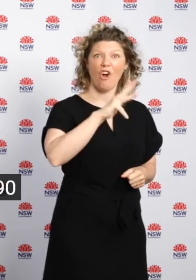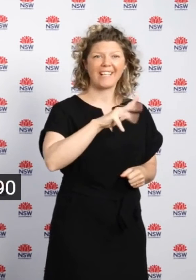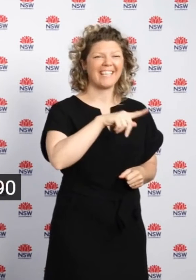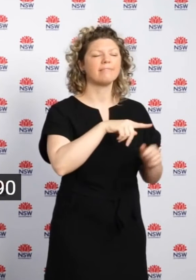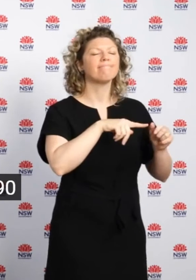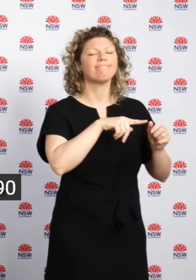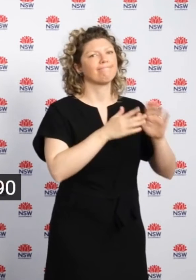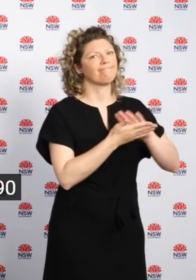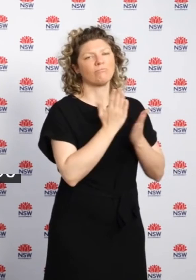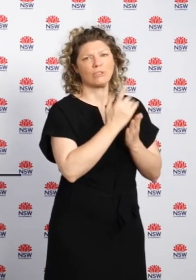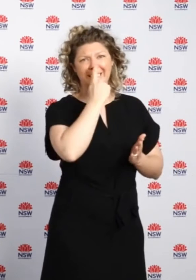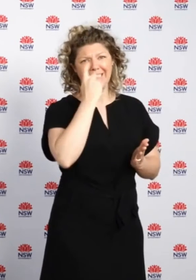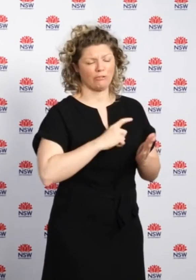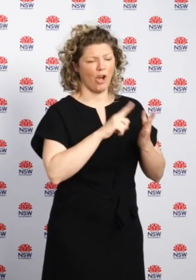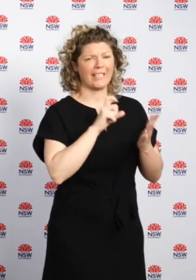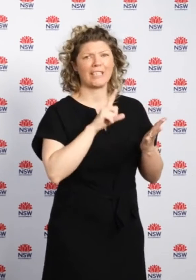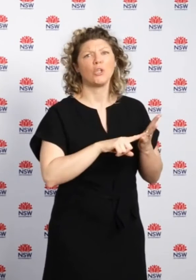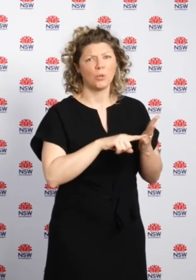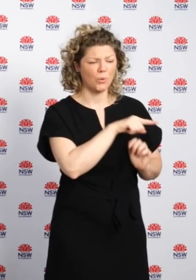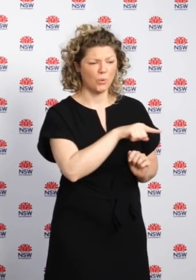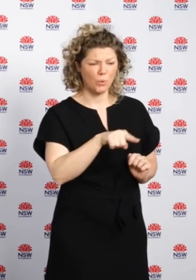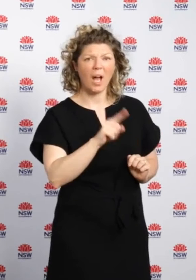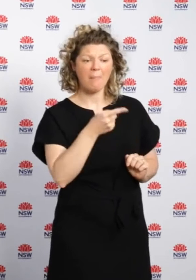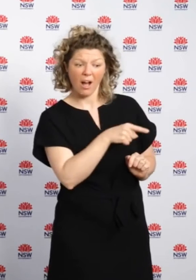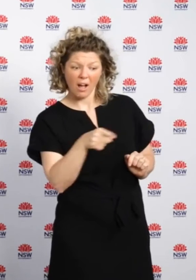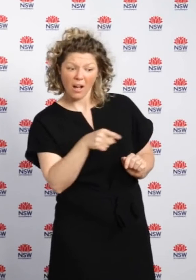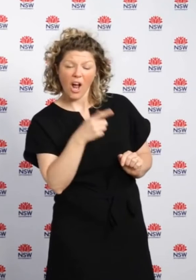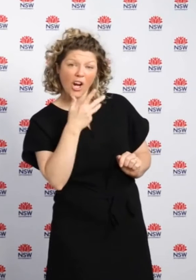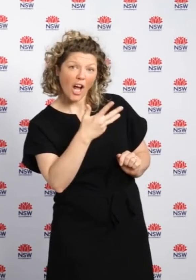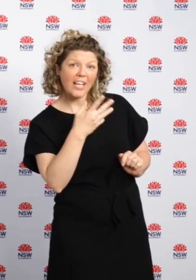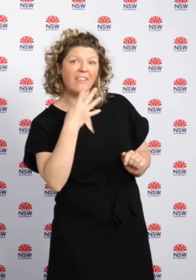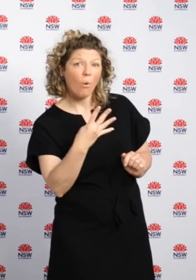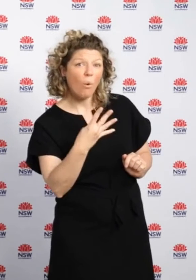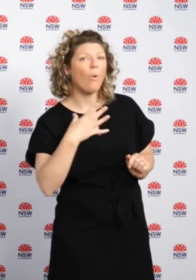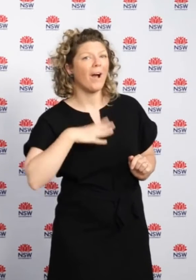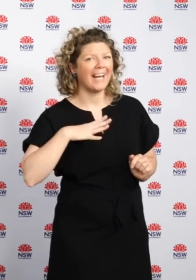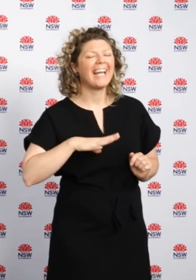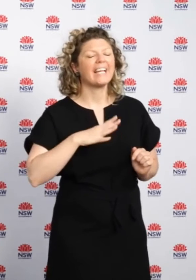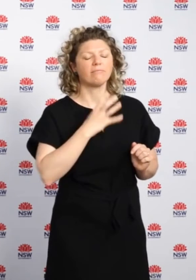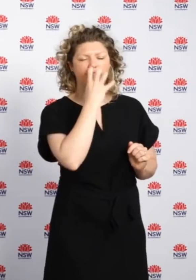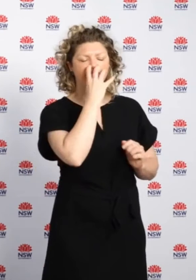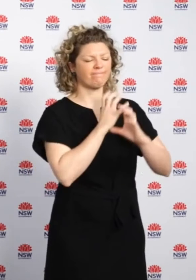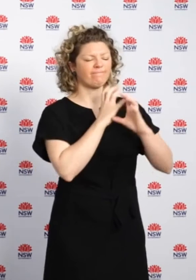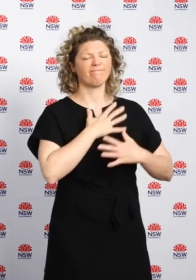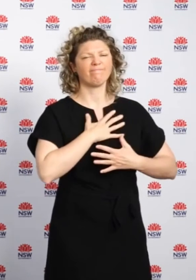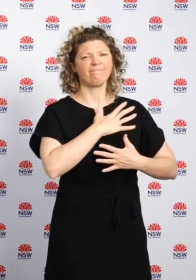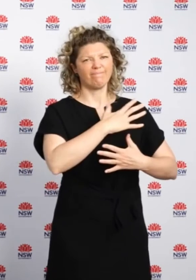care, 94 of whom require ventilation. Of those people in ICU, the 190,